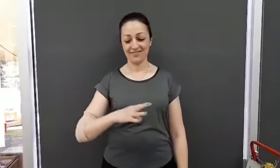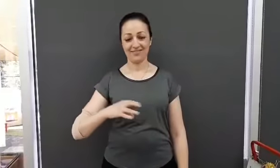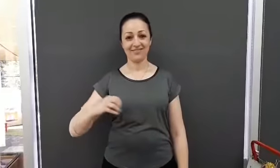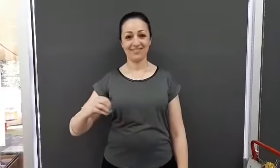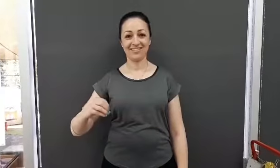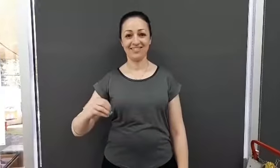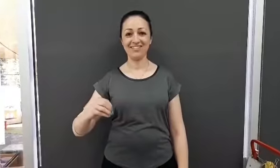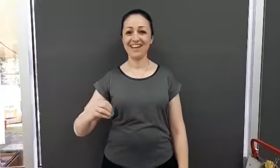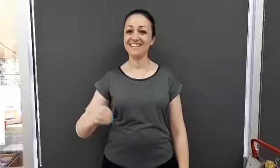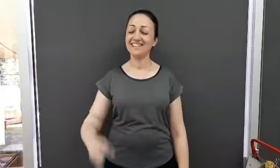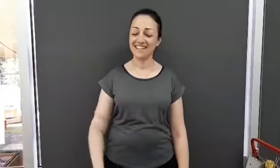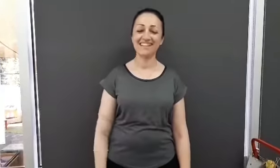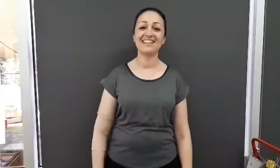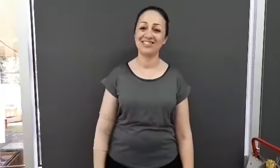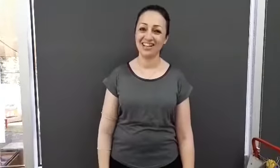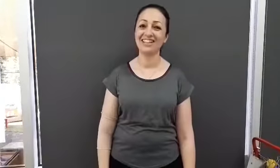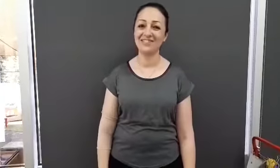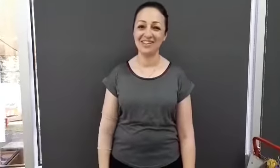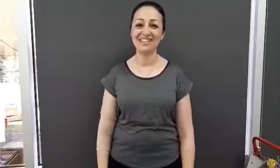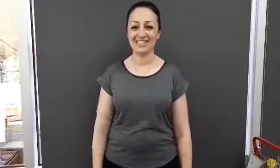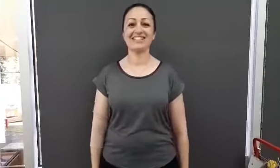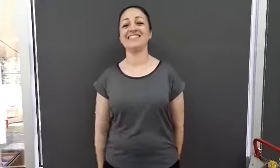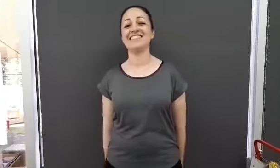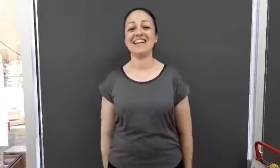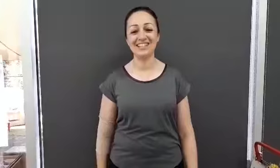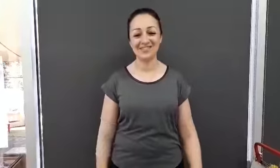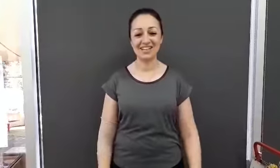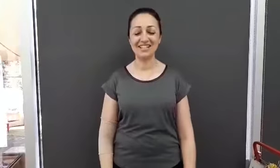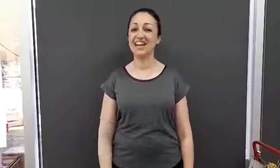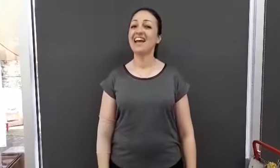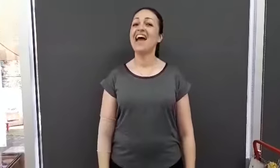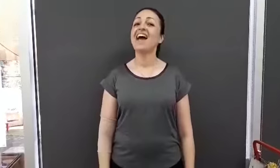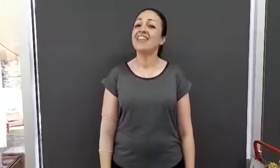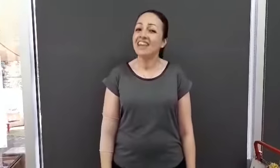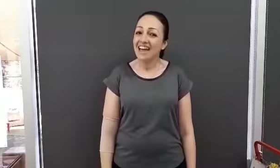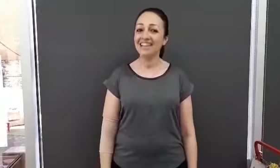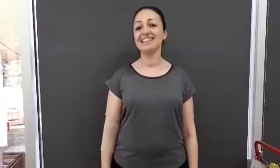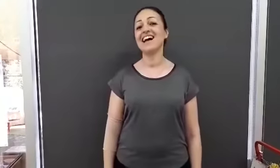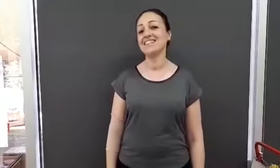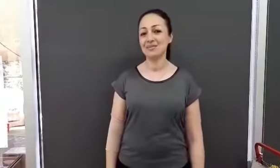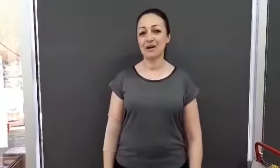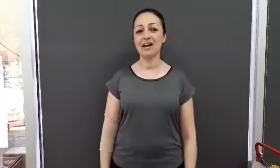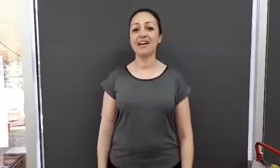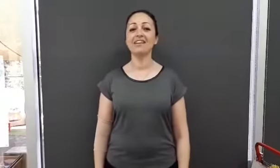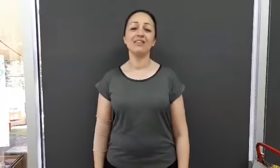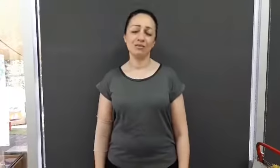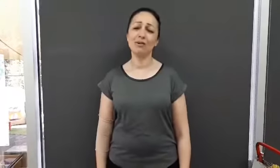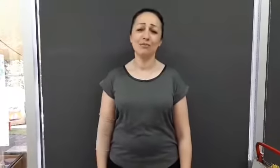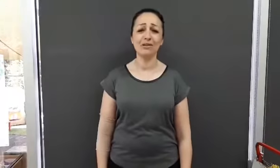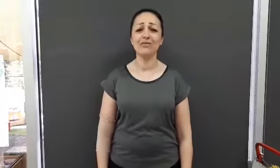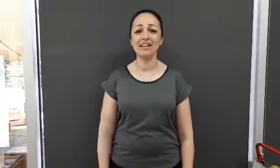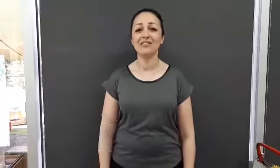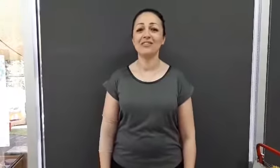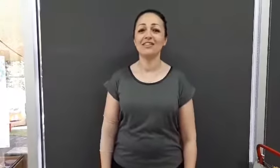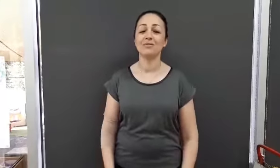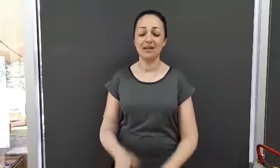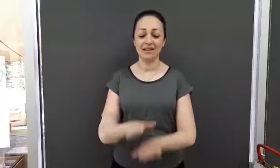You guessed it. That's jellyfish. Jellyfish. And the lucky last one. You probably already know this one.